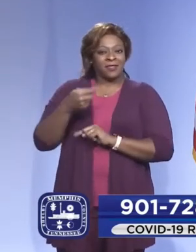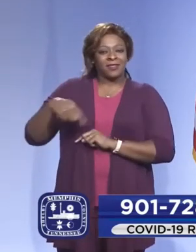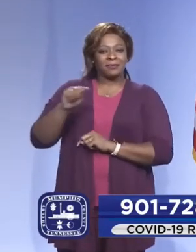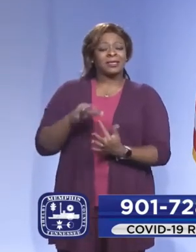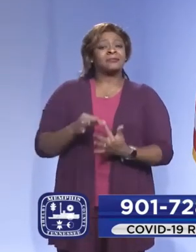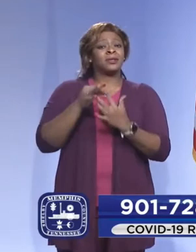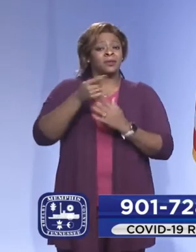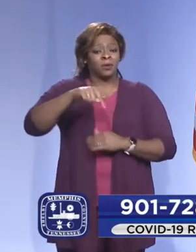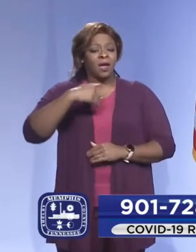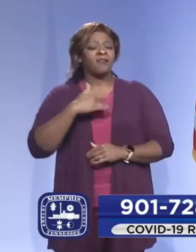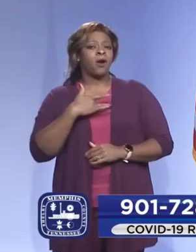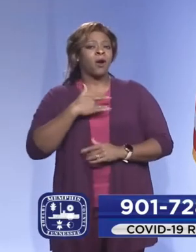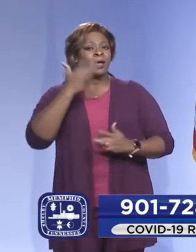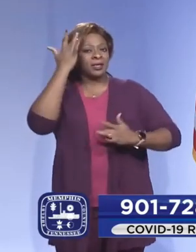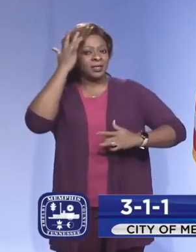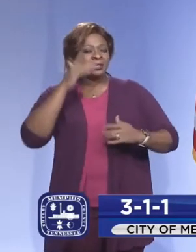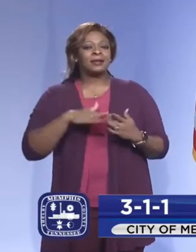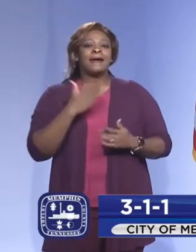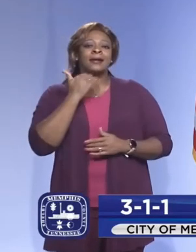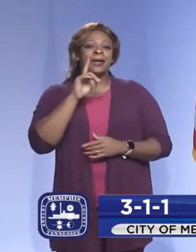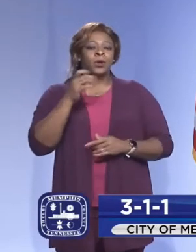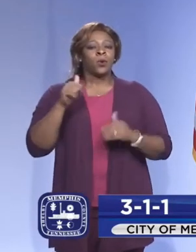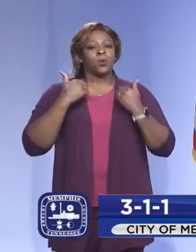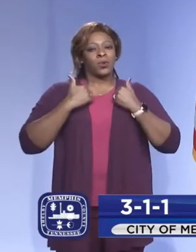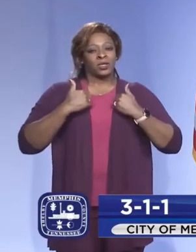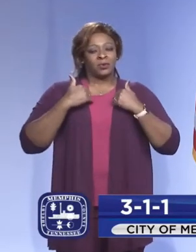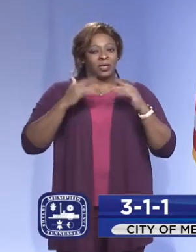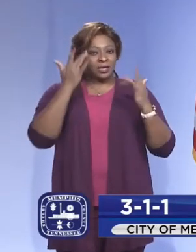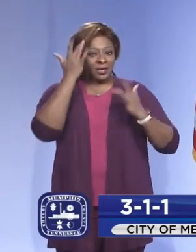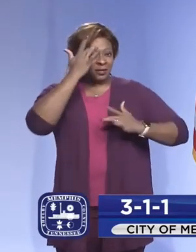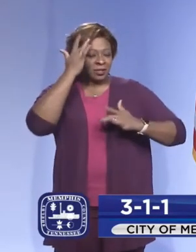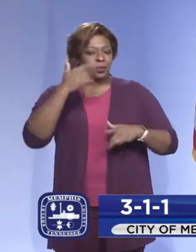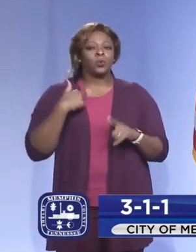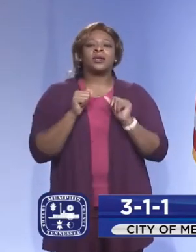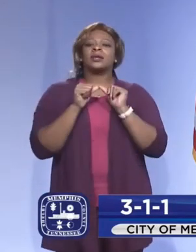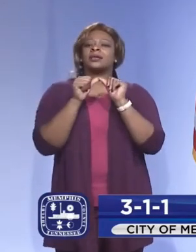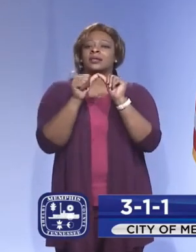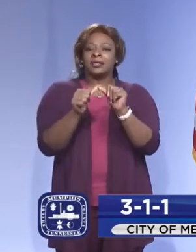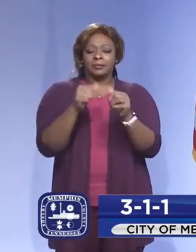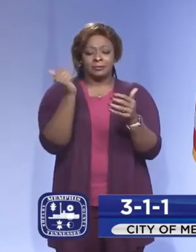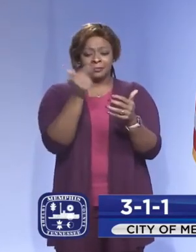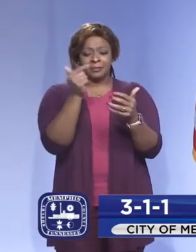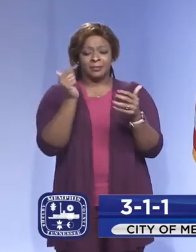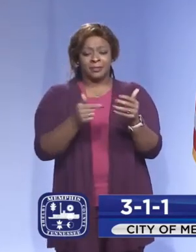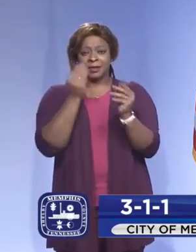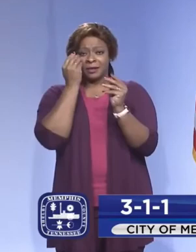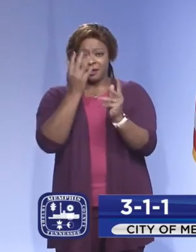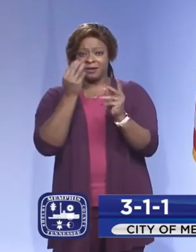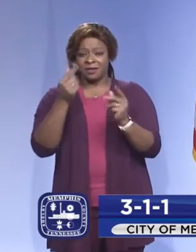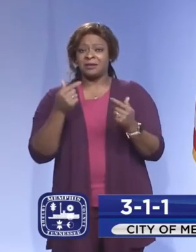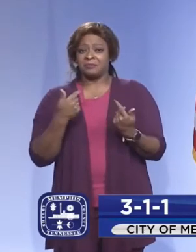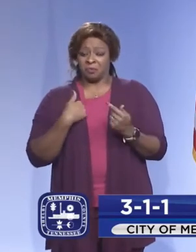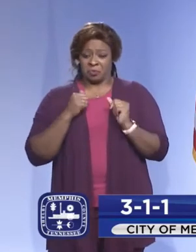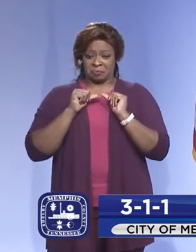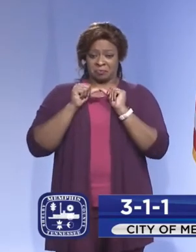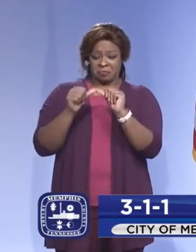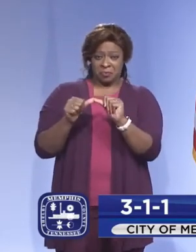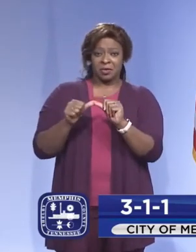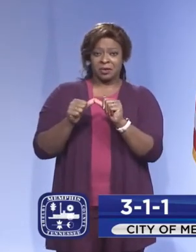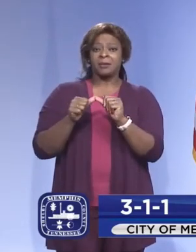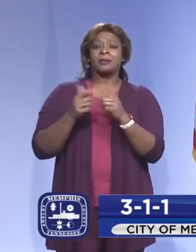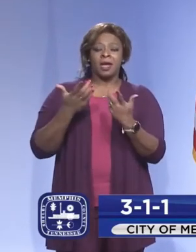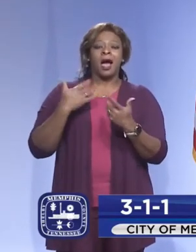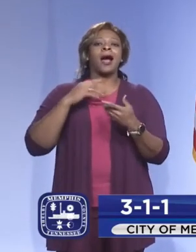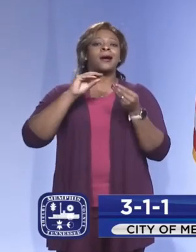disease, diabetes, or any respiratory illness. If we continue to do these things, I'm confident that our positivity rate will